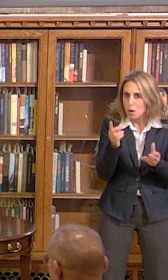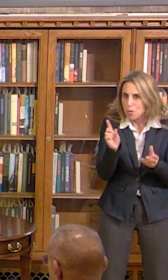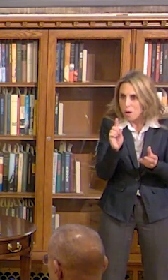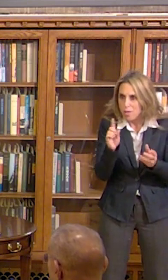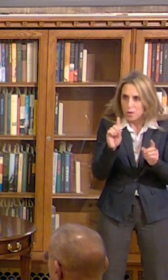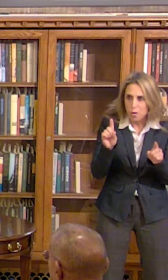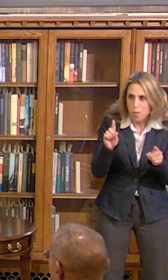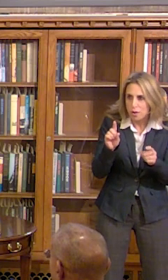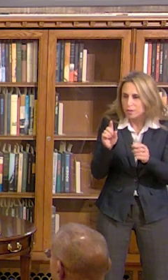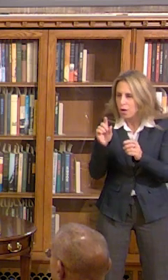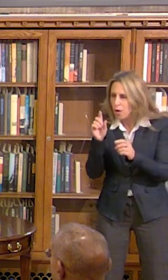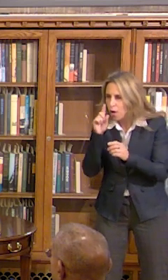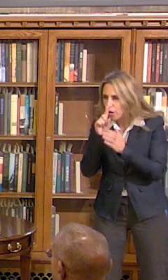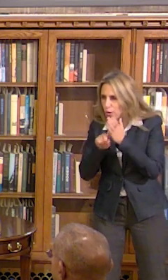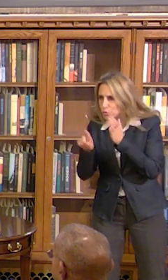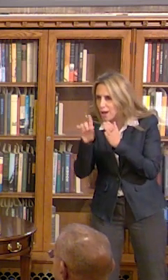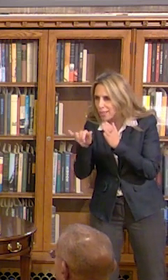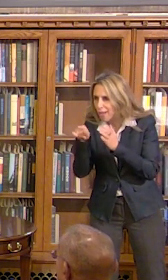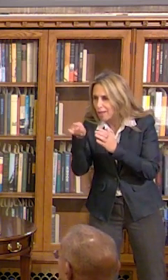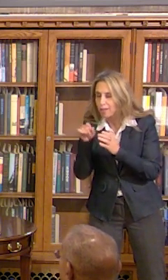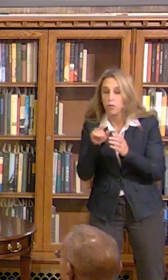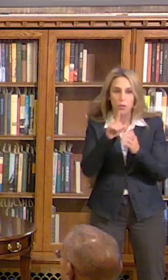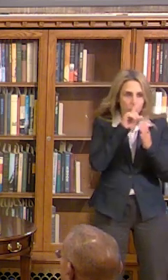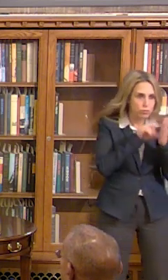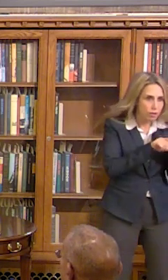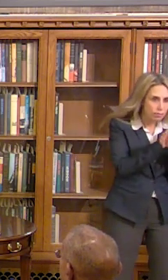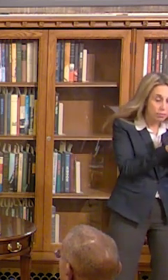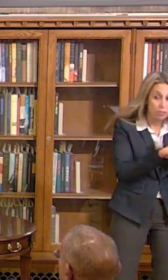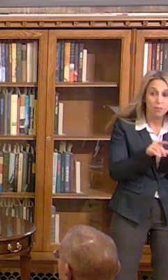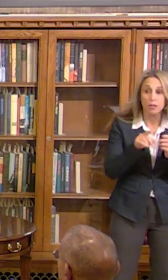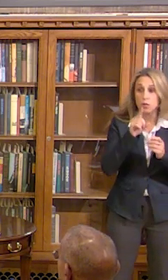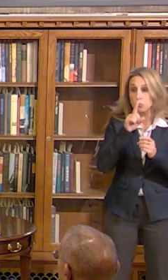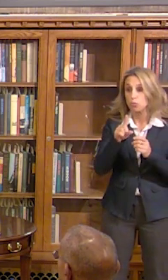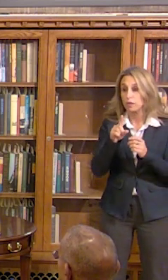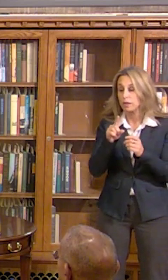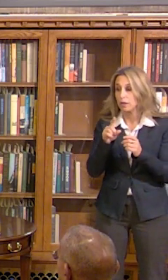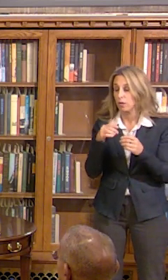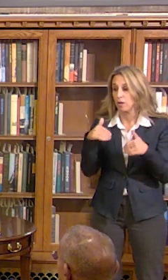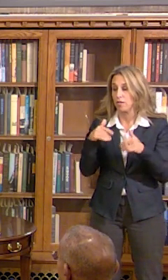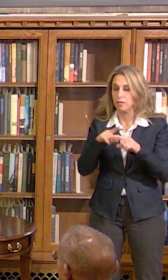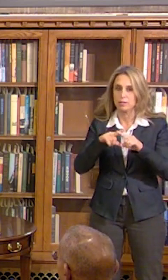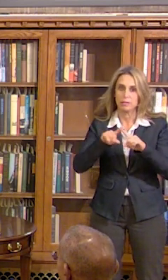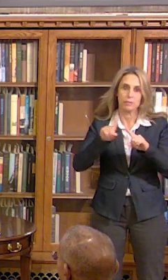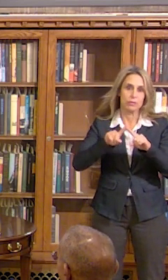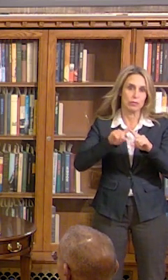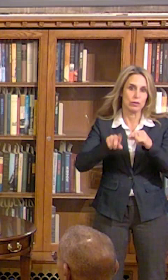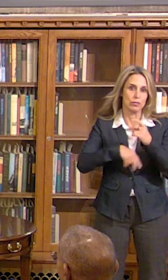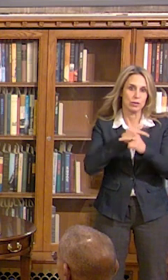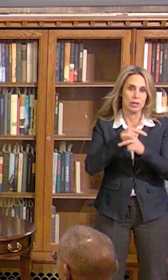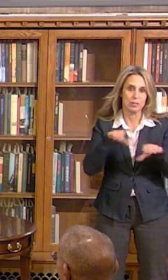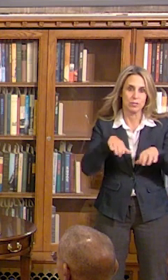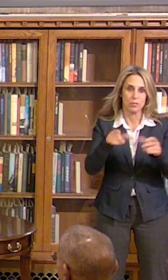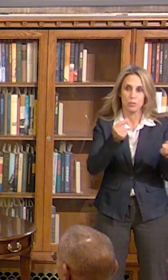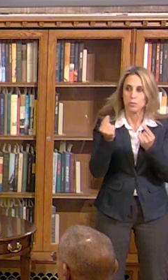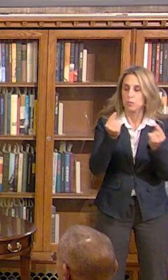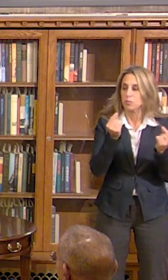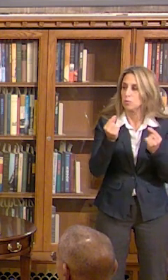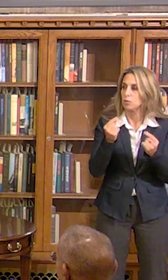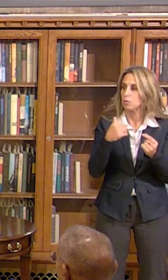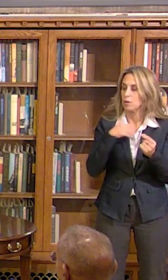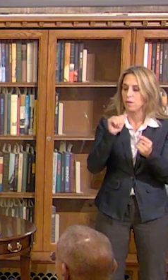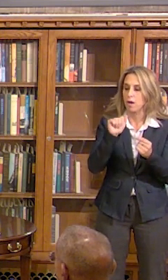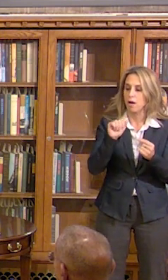going but New Haven itself and um it's it's really like a hot bed of all kinds of activity we have the